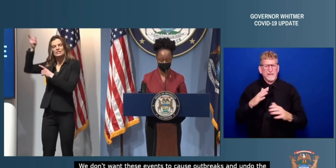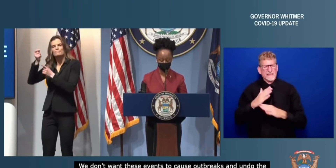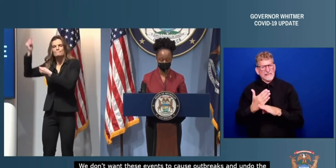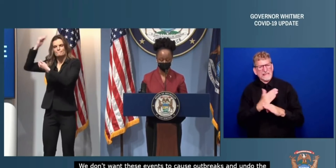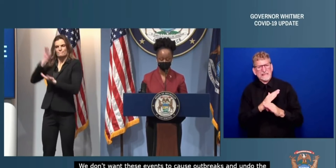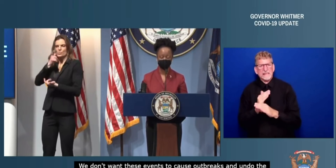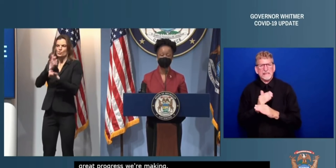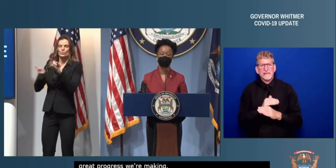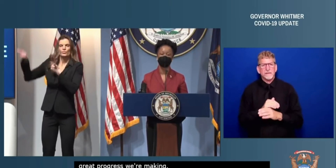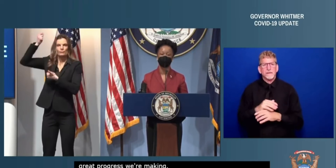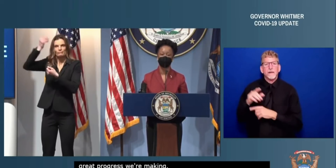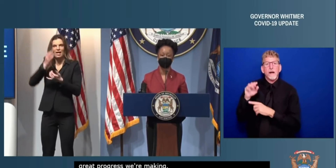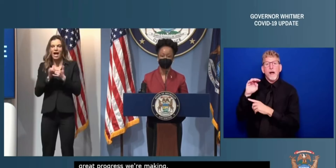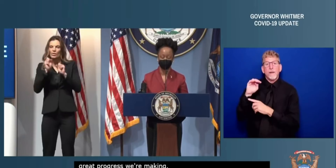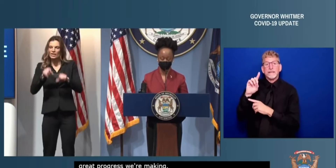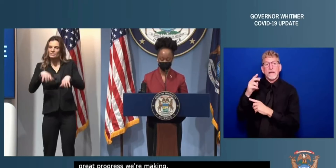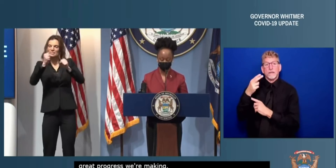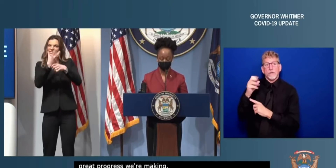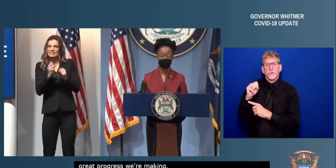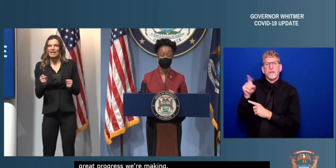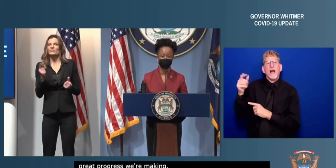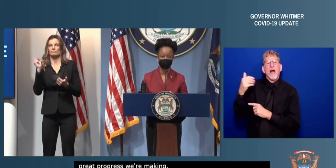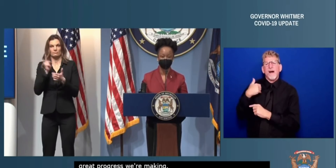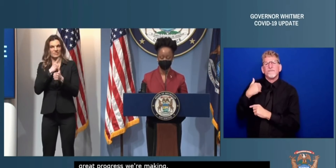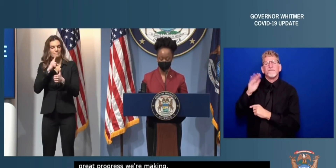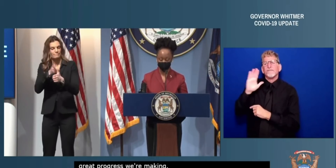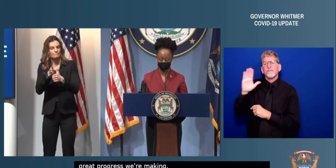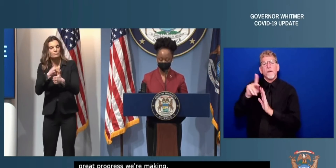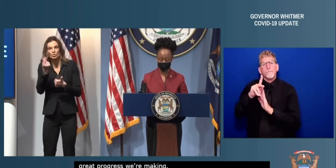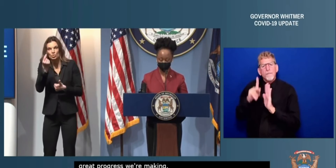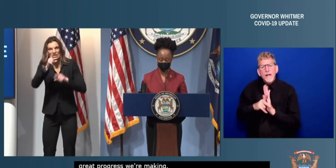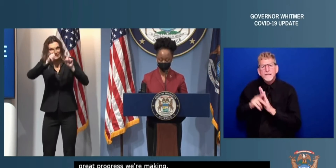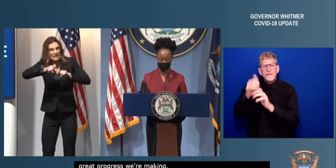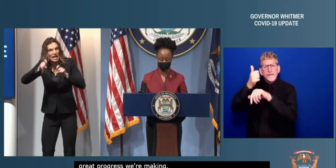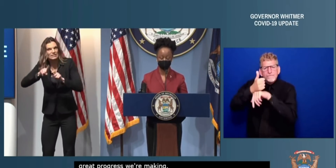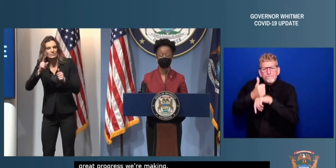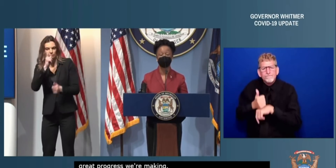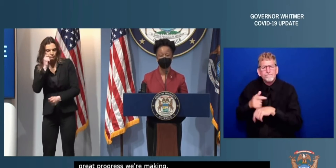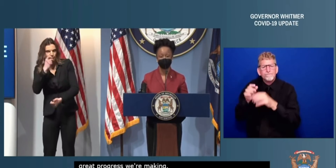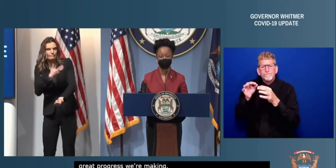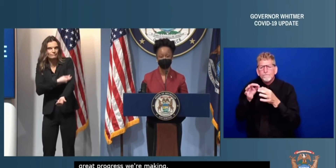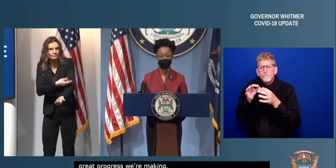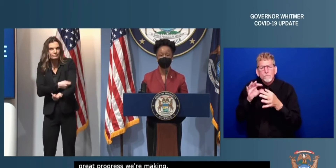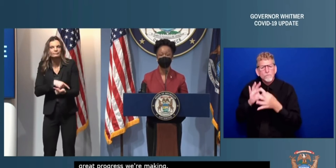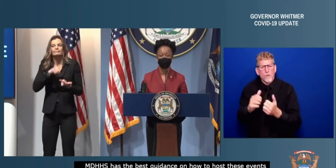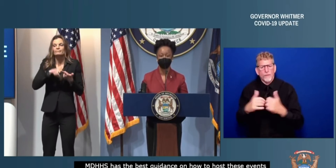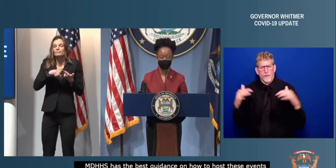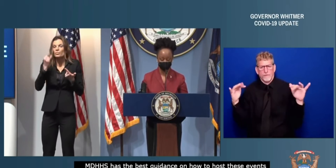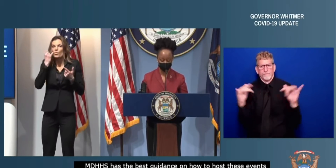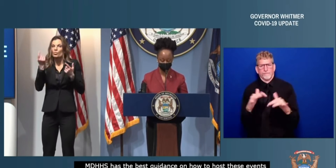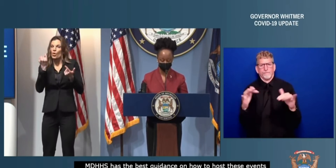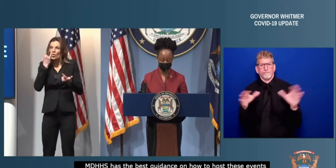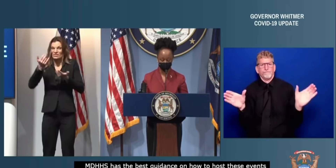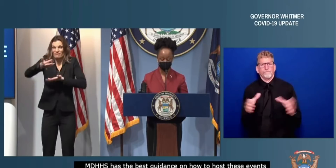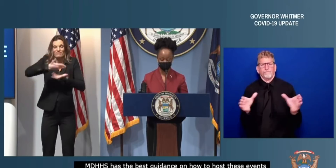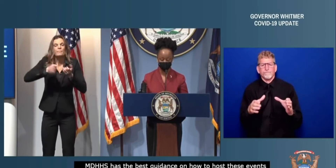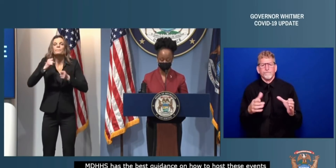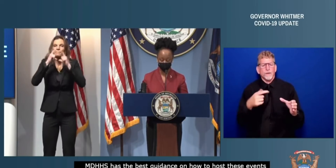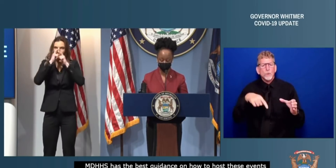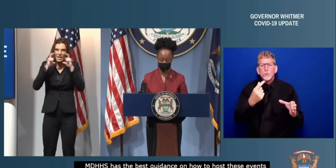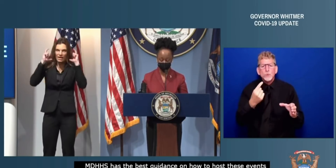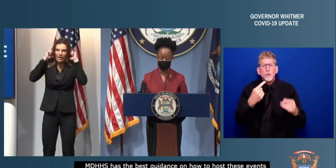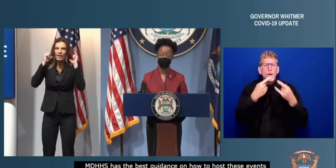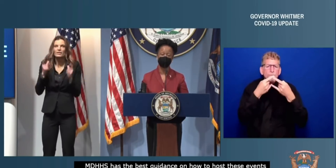way possible. So things like testing, masking, and doing activities in smaller cohorts can make these activities